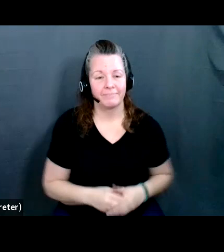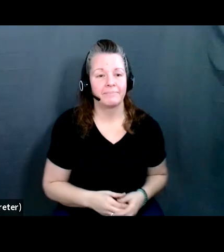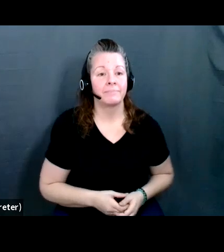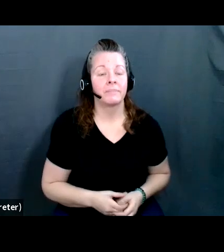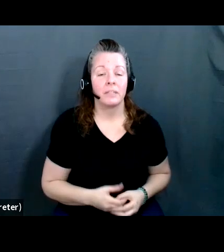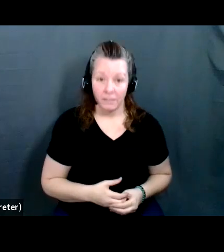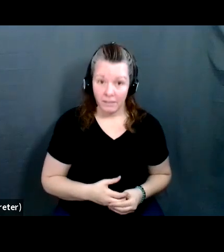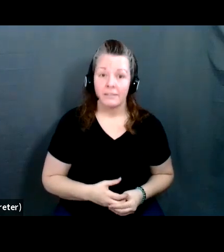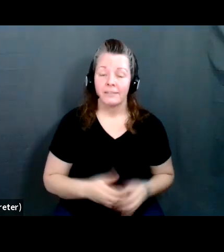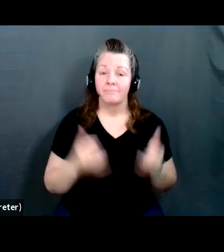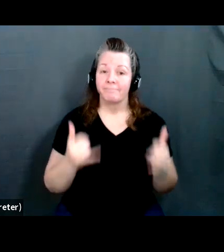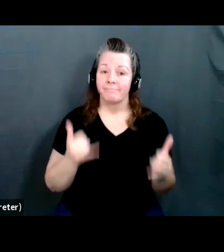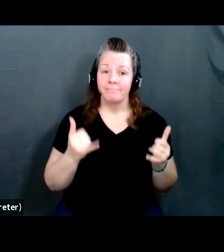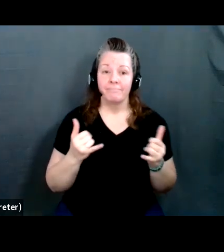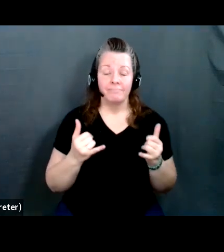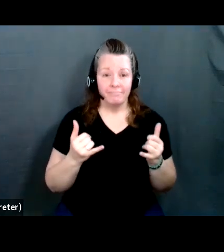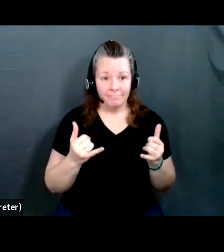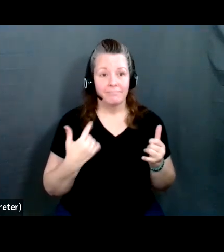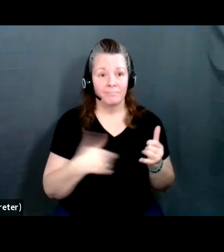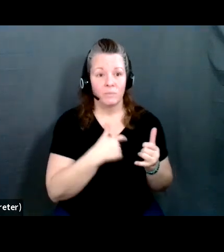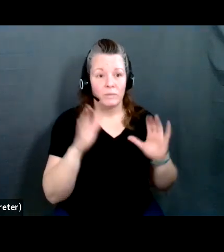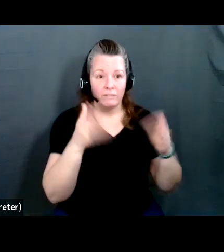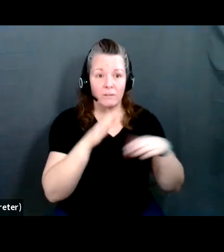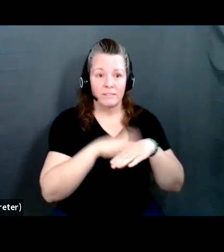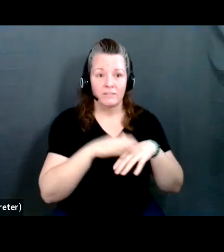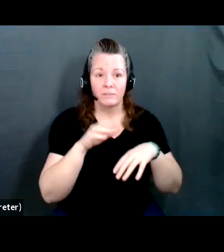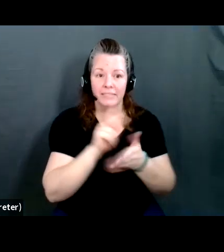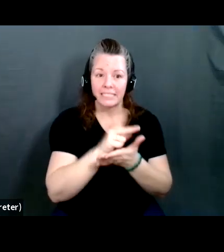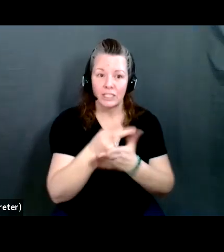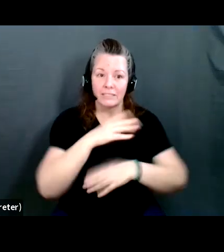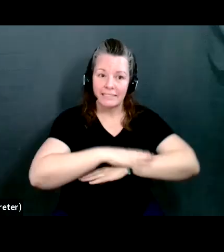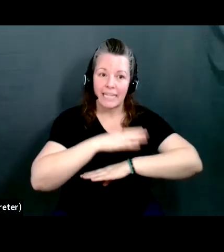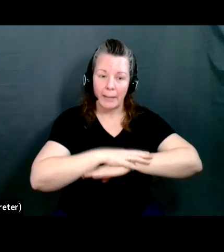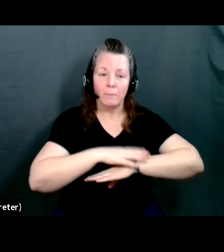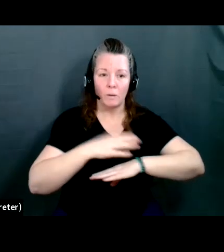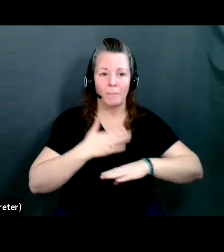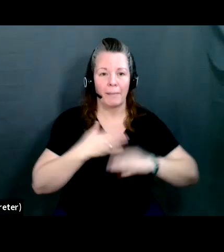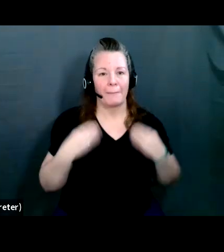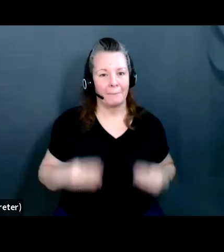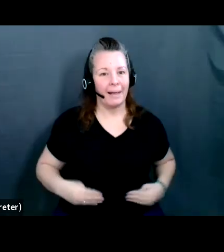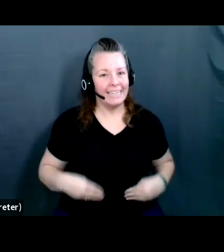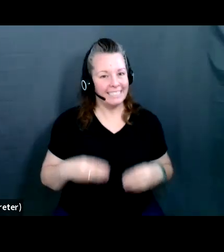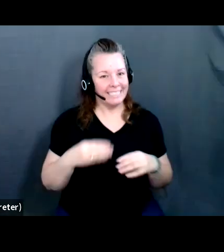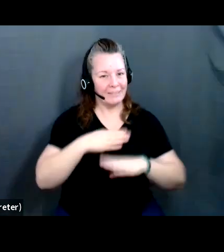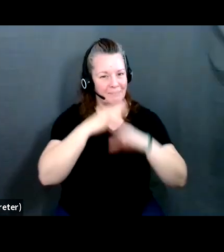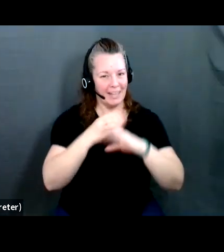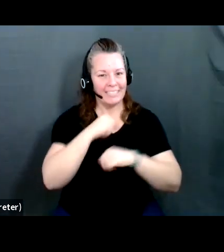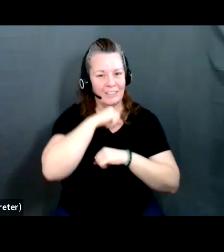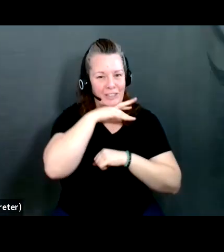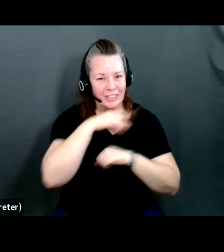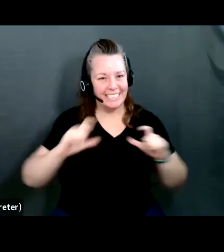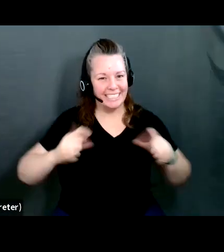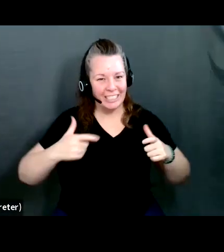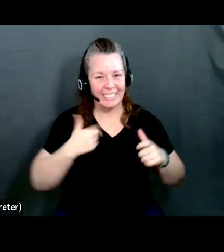We're coming back at you today from the kitchen table. My body is conveniently blocking some dirty dishes. I'm glad I have broad